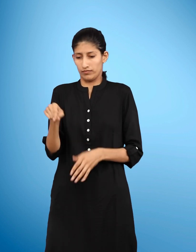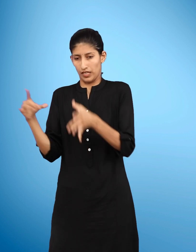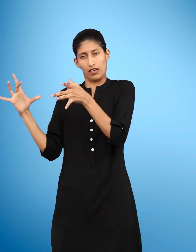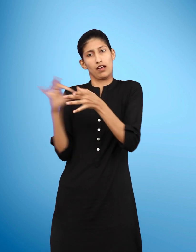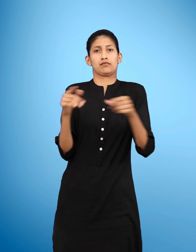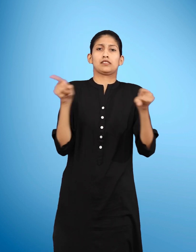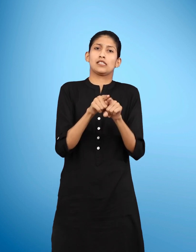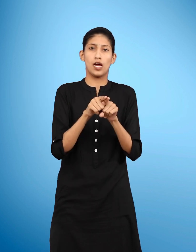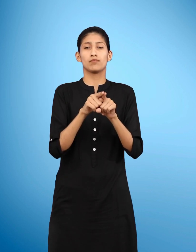southern region.